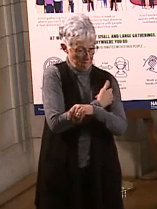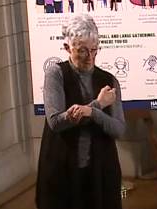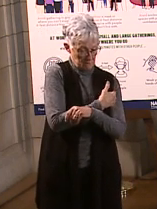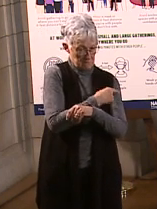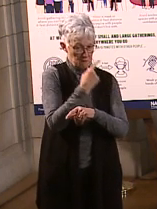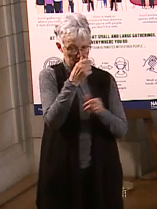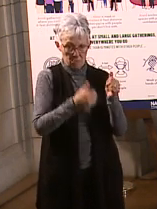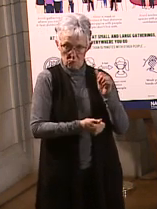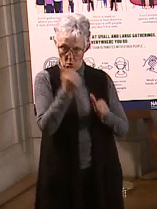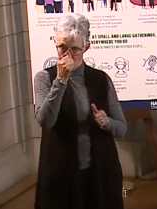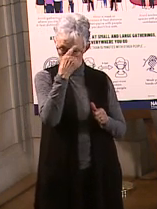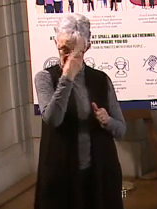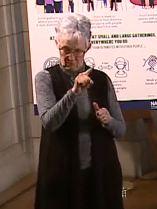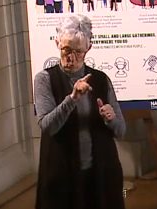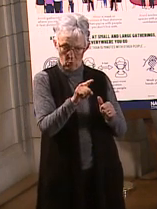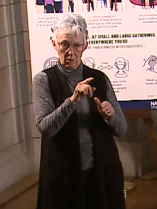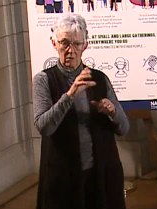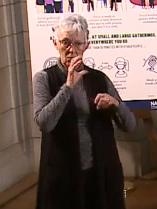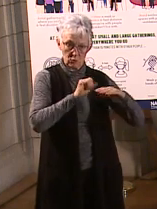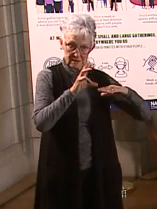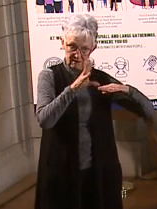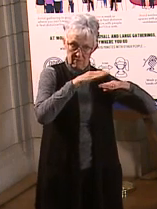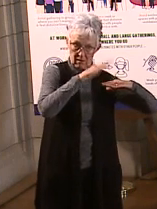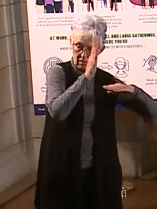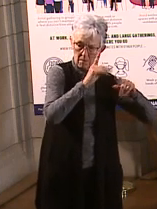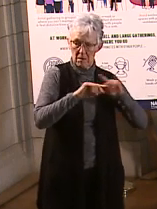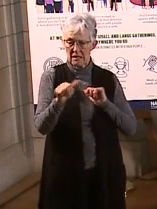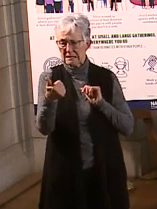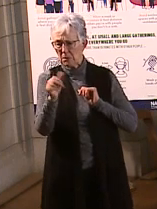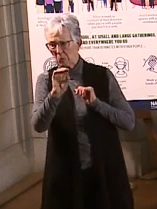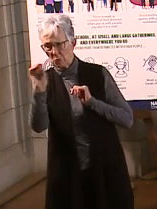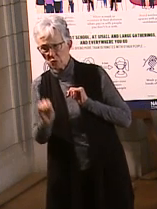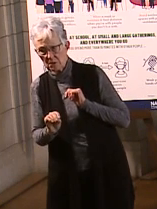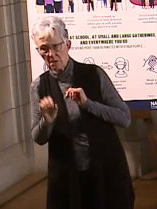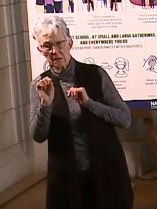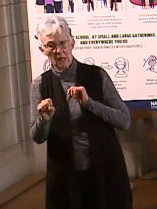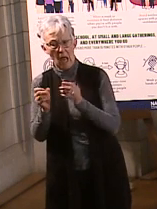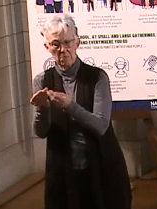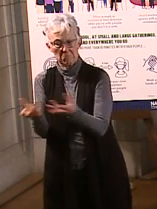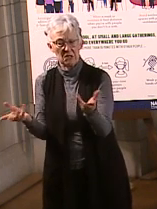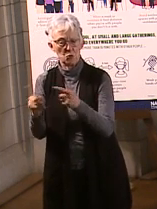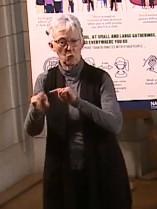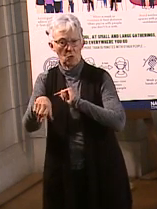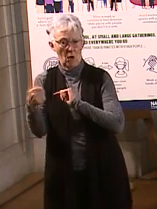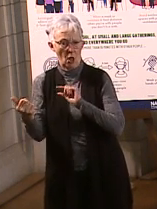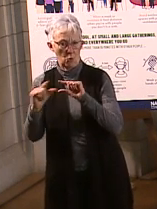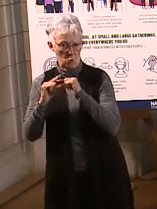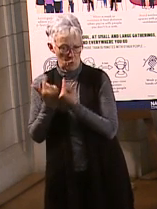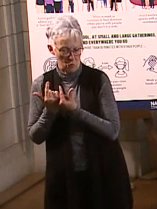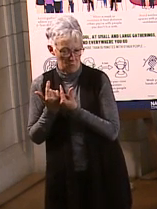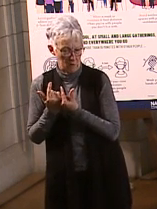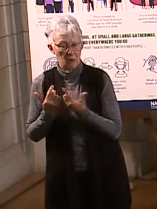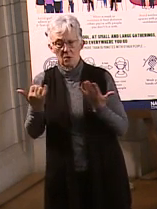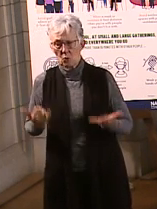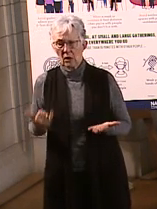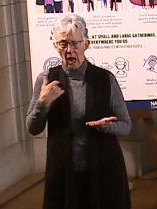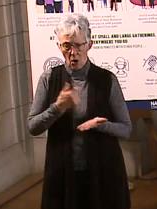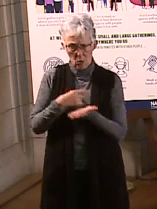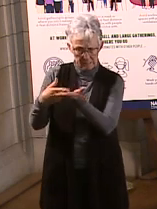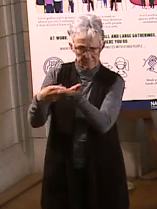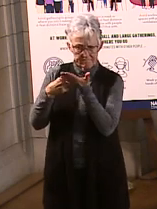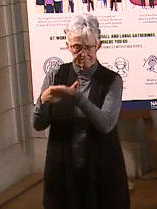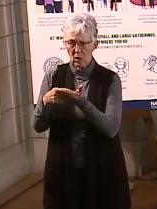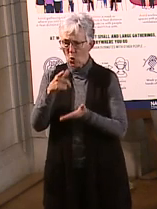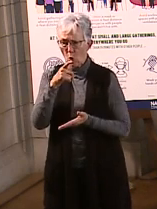are prioritized ahead of that because it relates to public safety. So when you look at the public safety, and this is again what we've